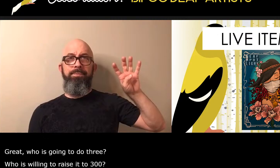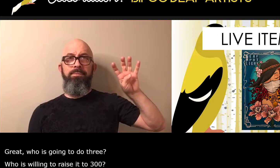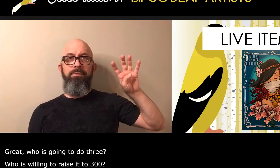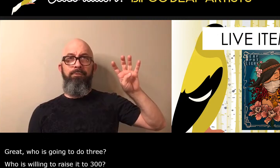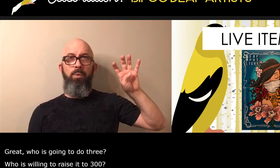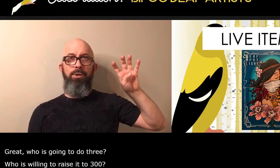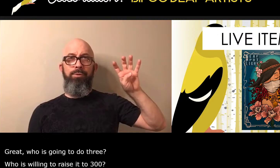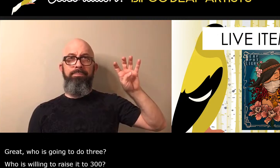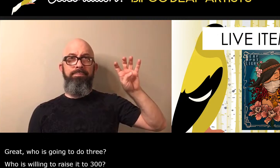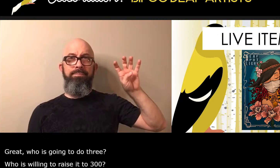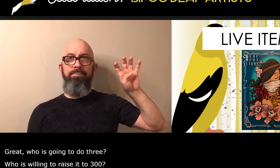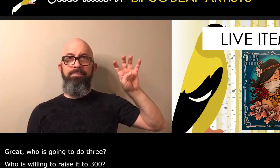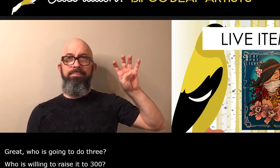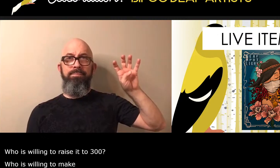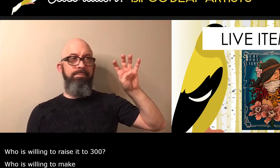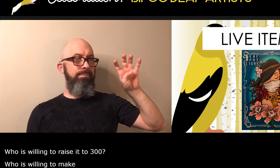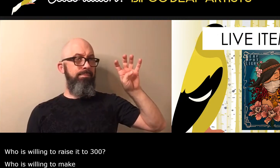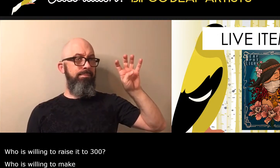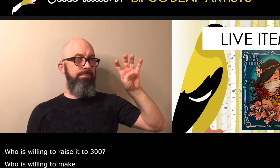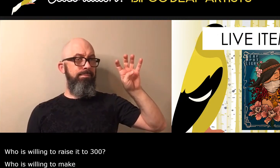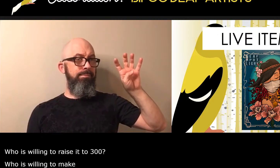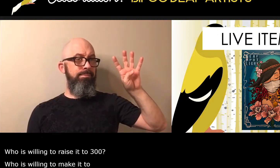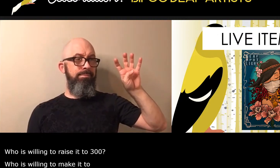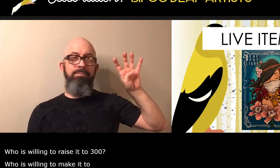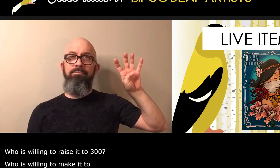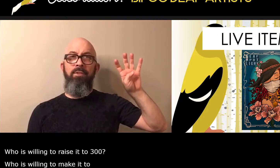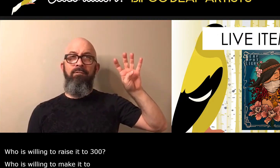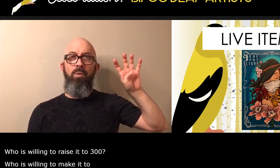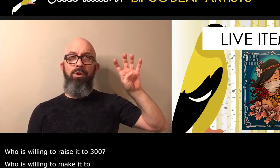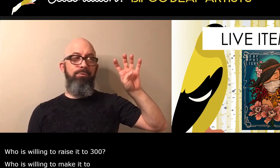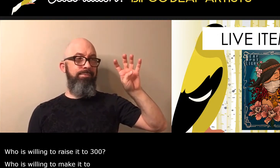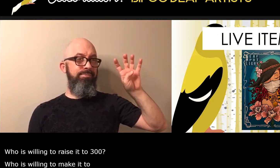Who's willing to make it to $400 now?